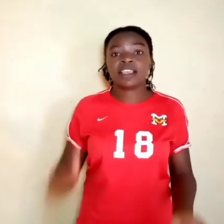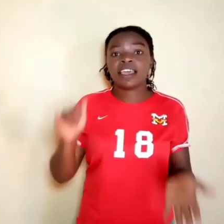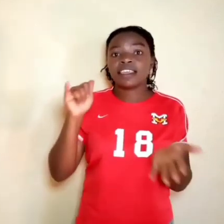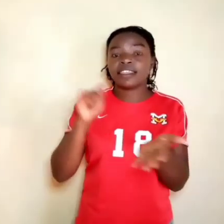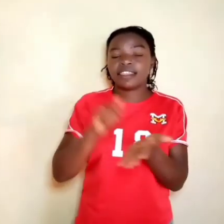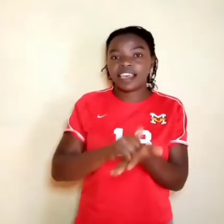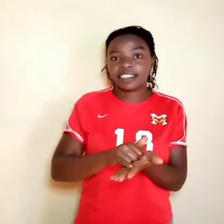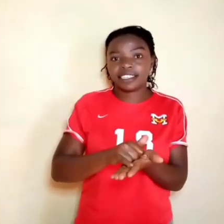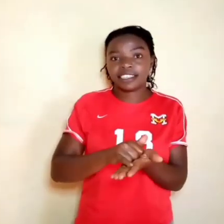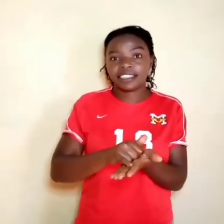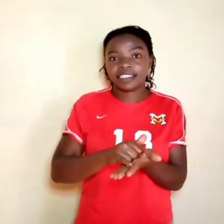that,